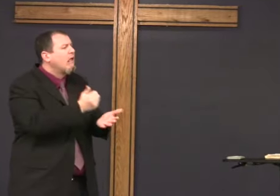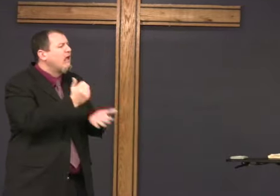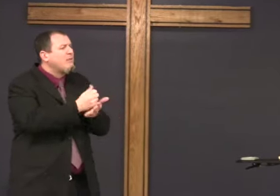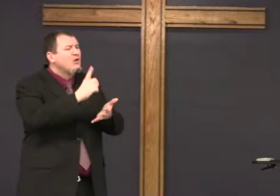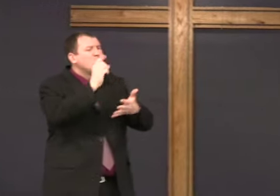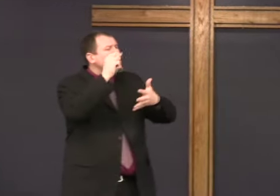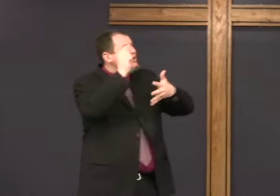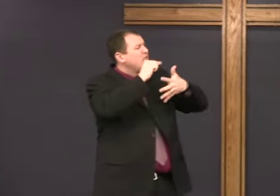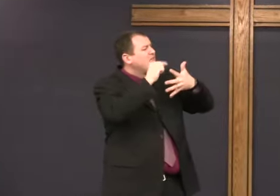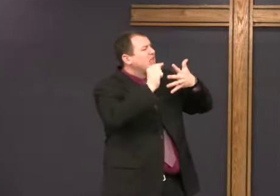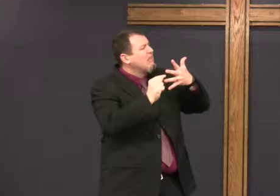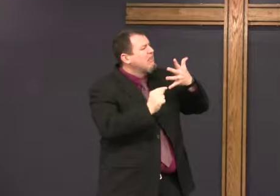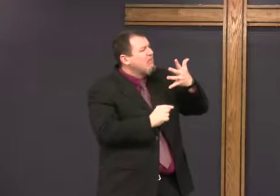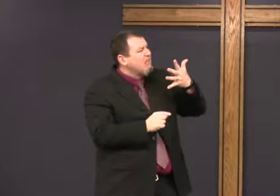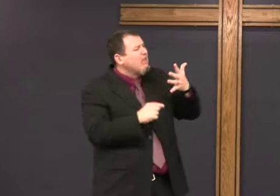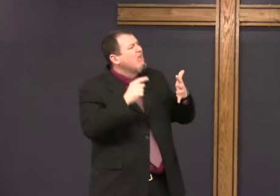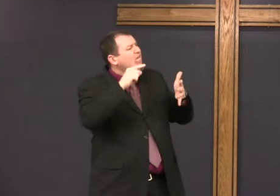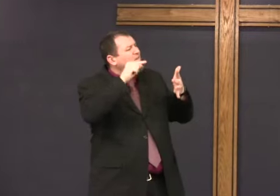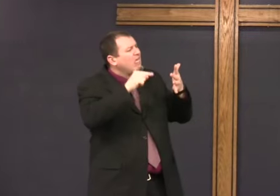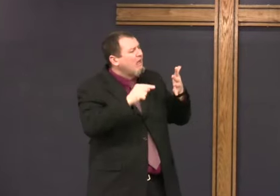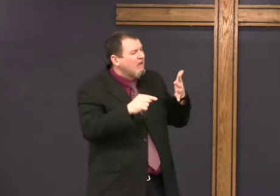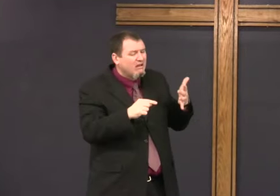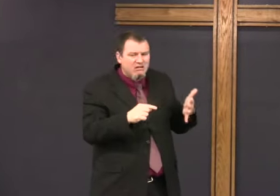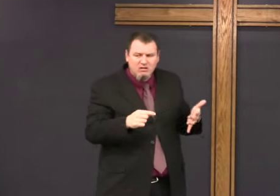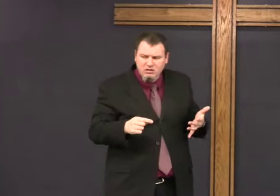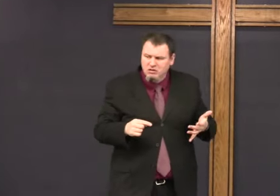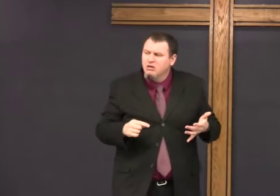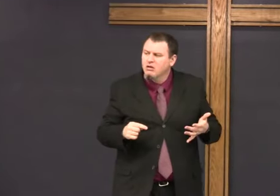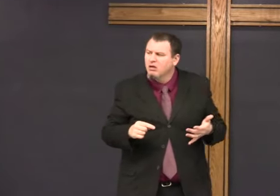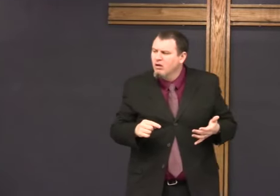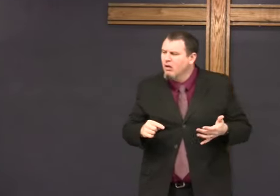I need help. I need to do this, and I need this, and this, and that.